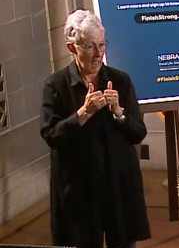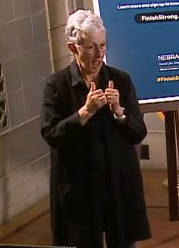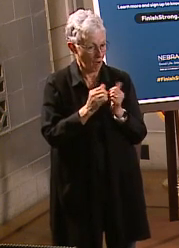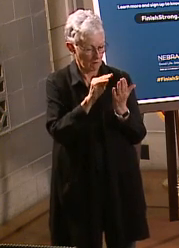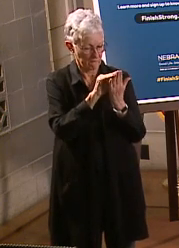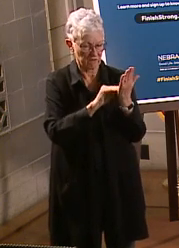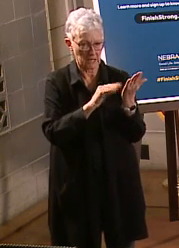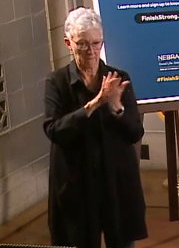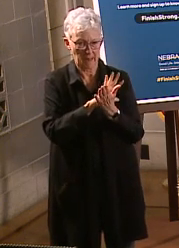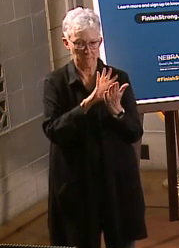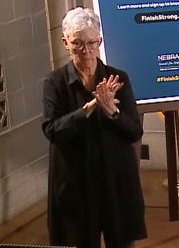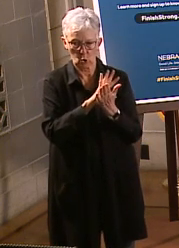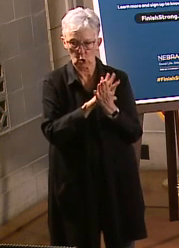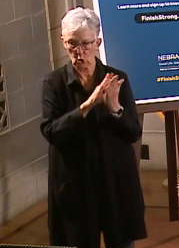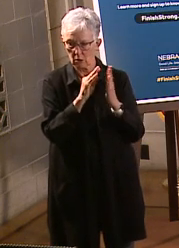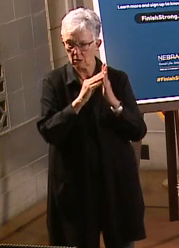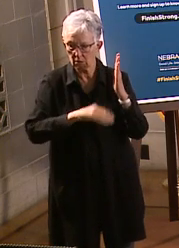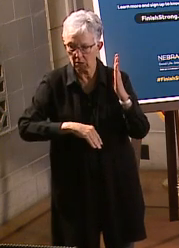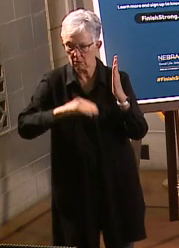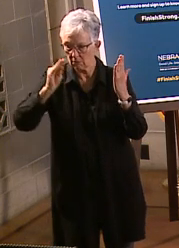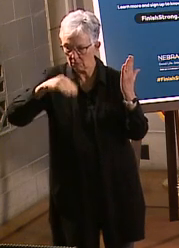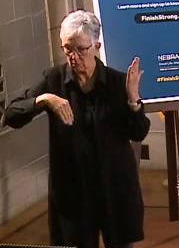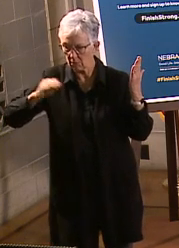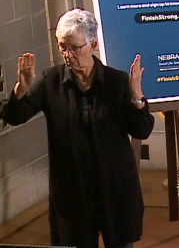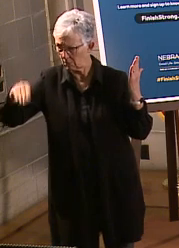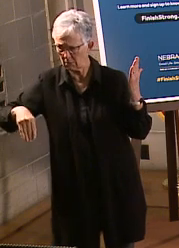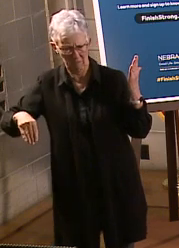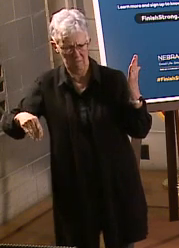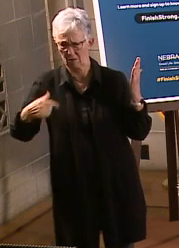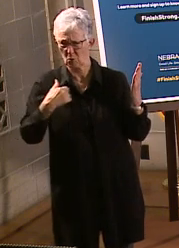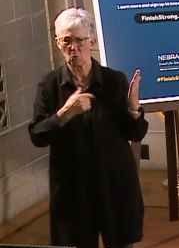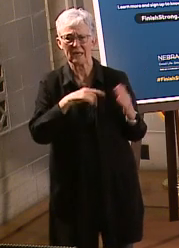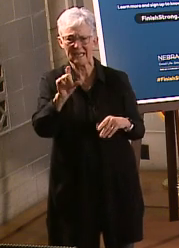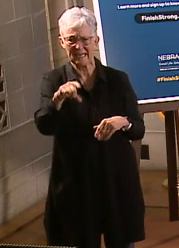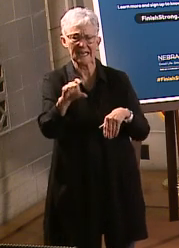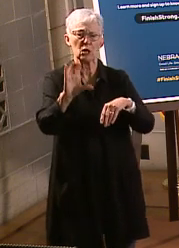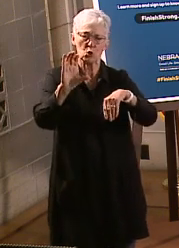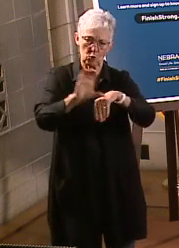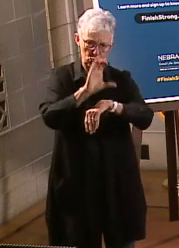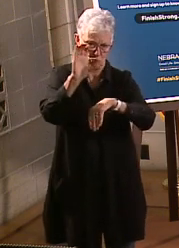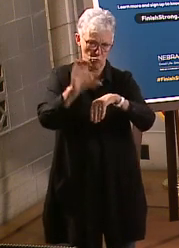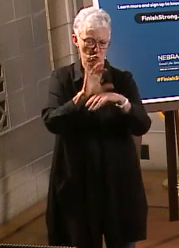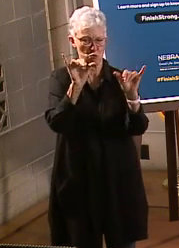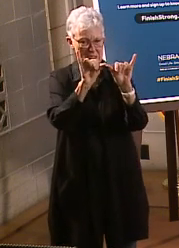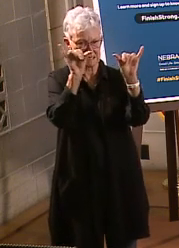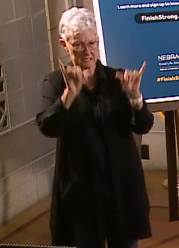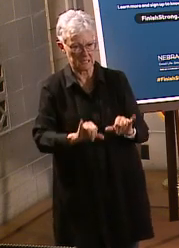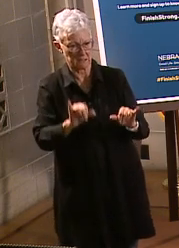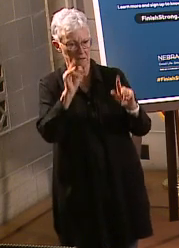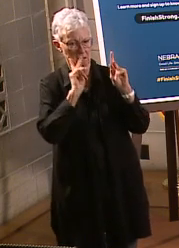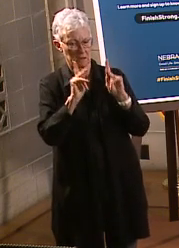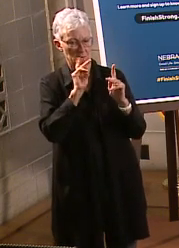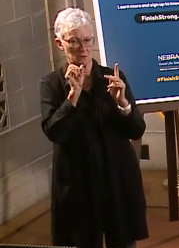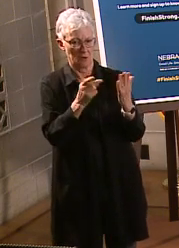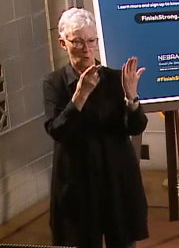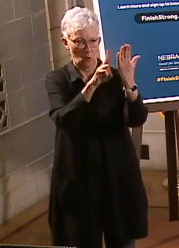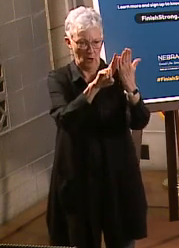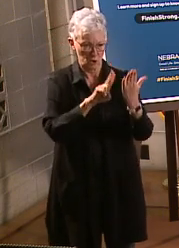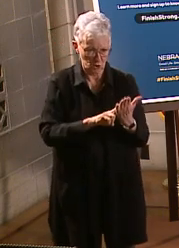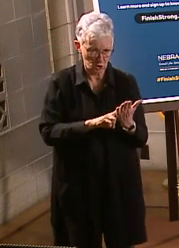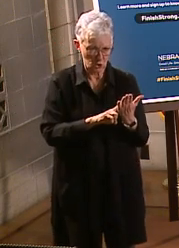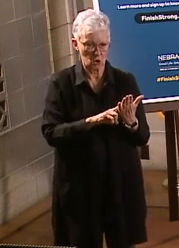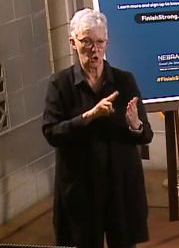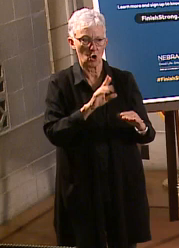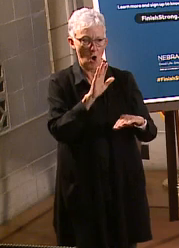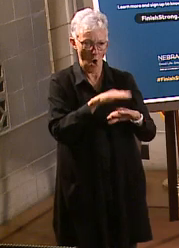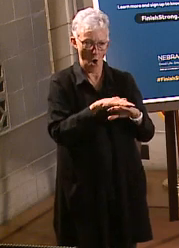clinic. So we want an automated system so that people can register online, that it can be all tracked electronically and